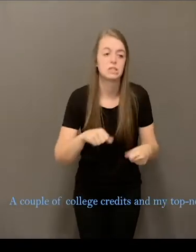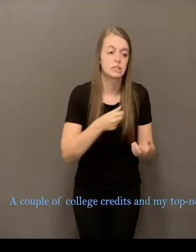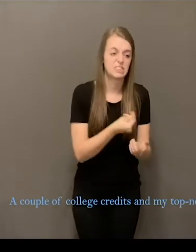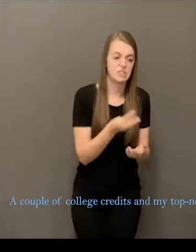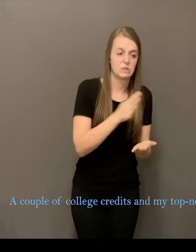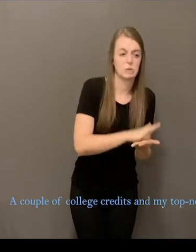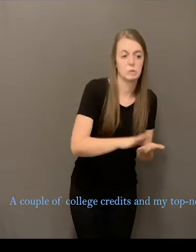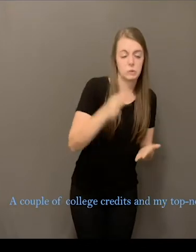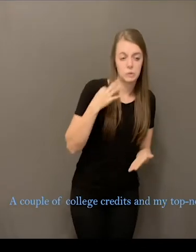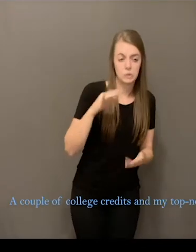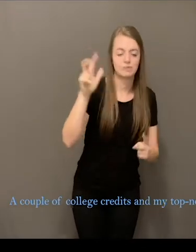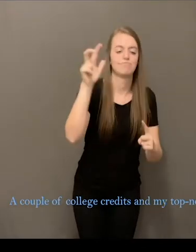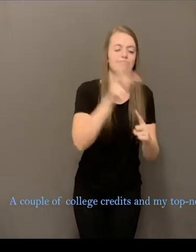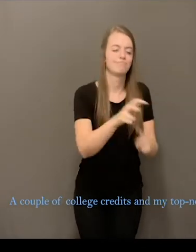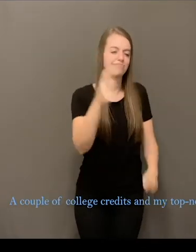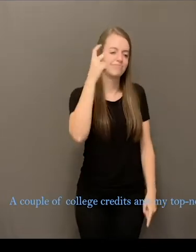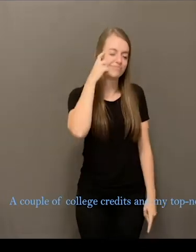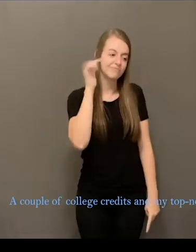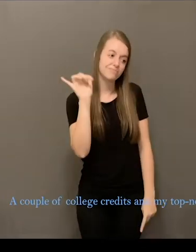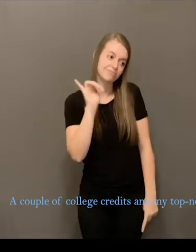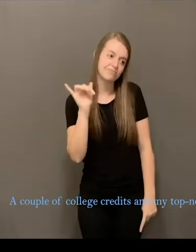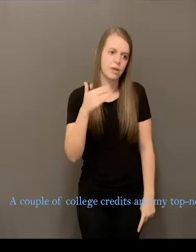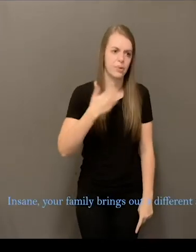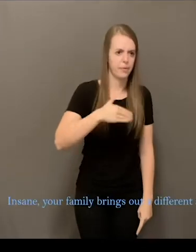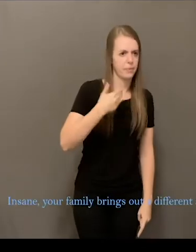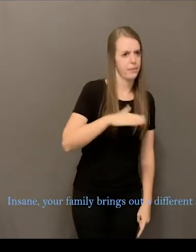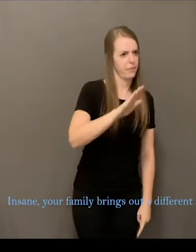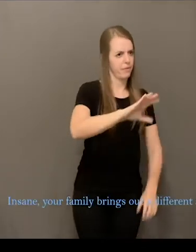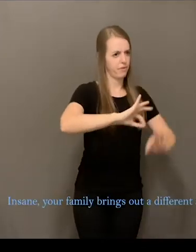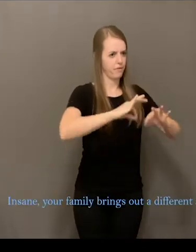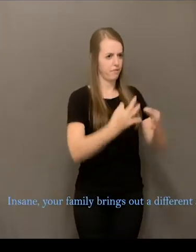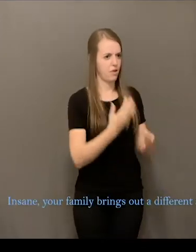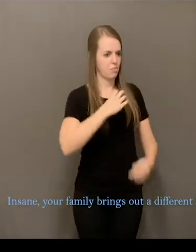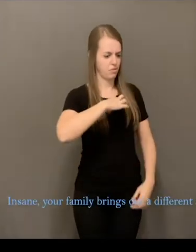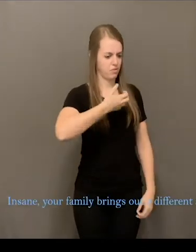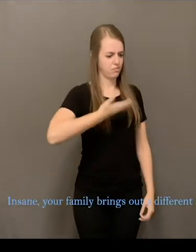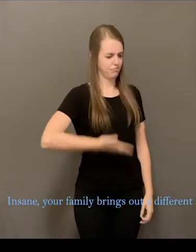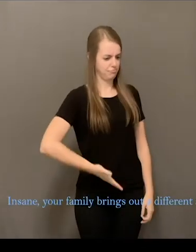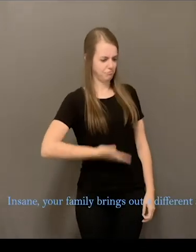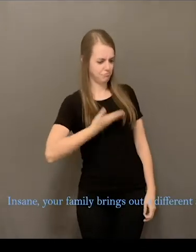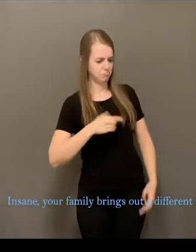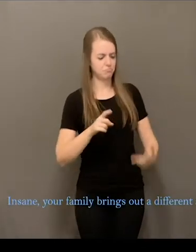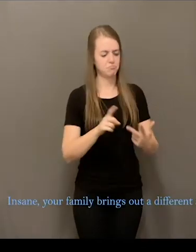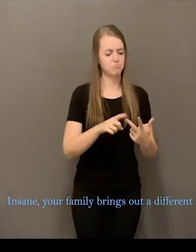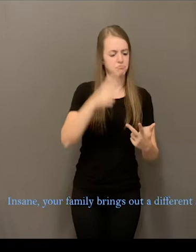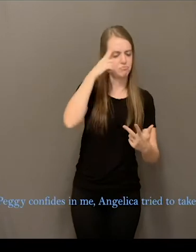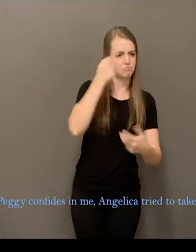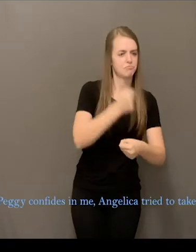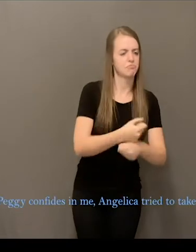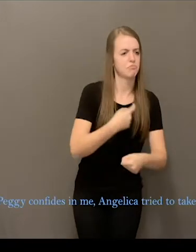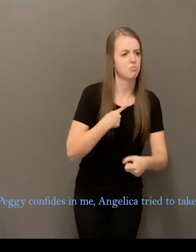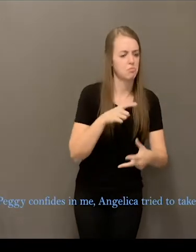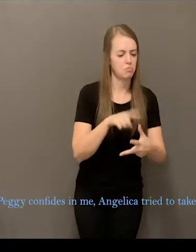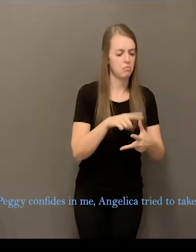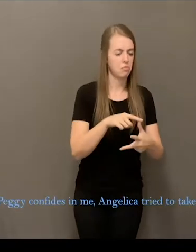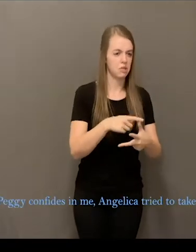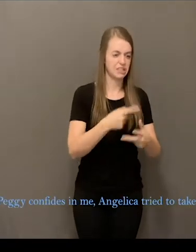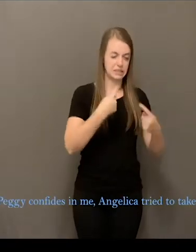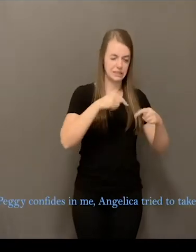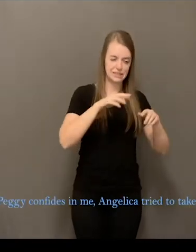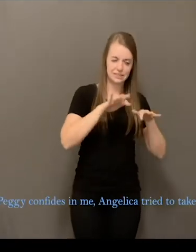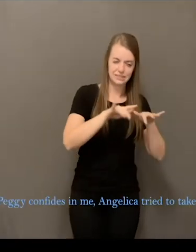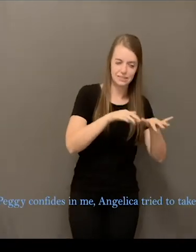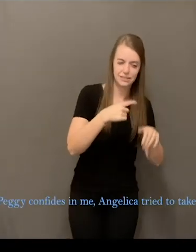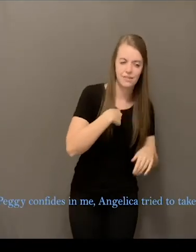pain, a couple of college credits and my top-notch brain. Insane, your family brings out a different side of me. Peggy confides in me,